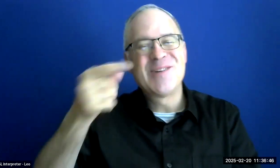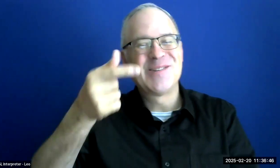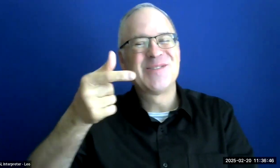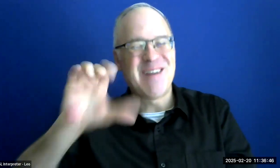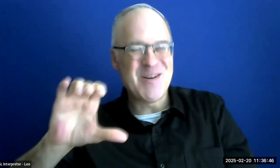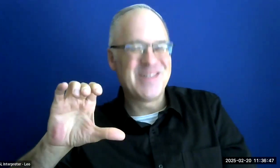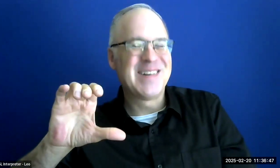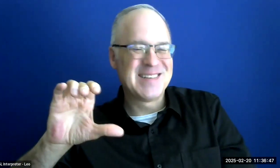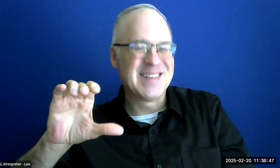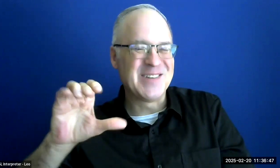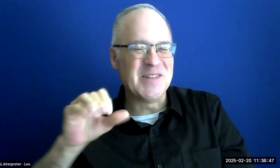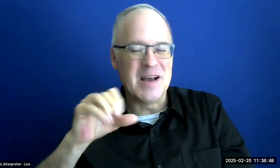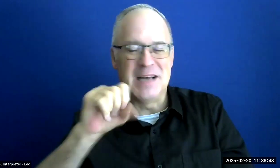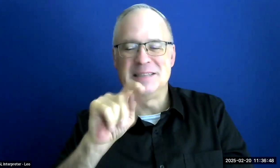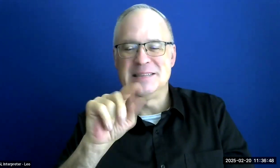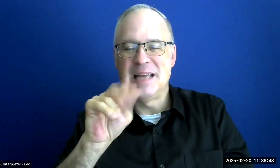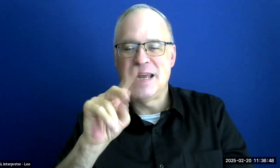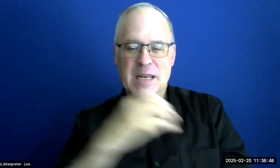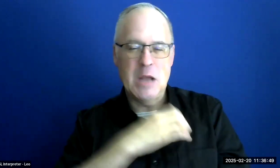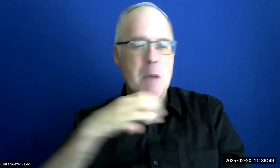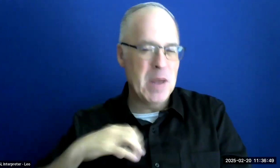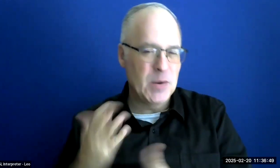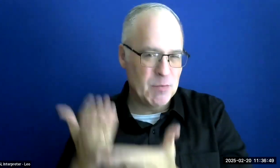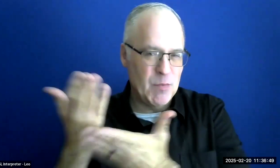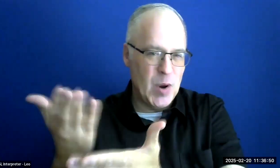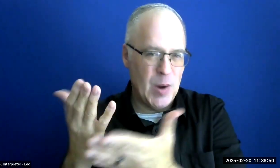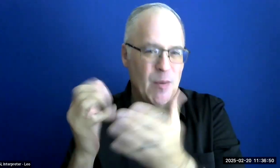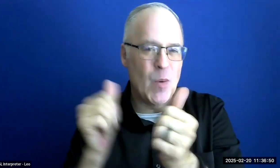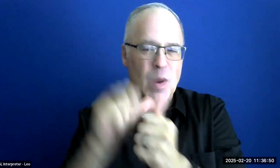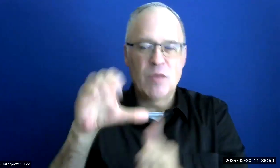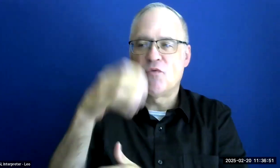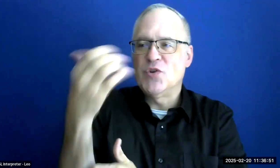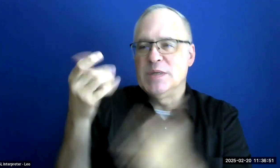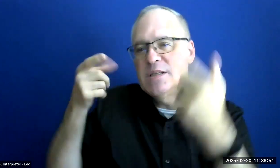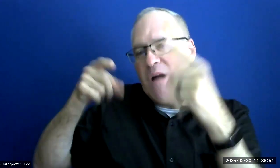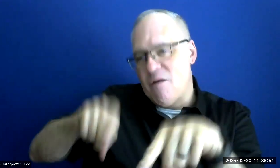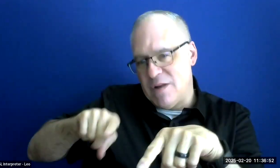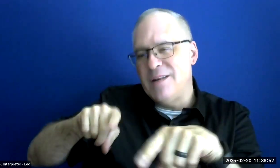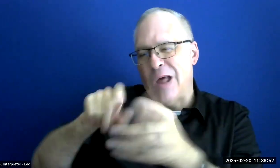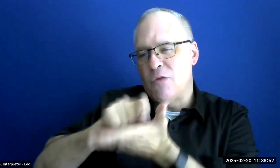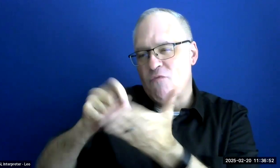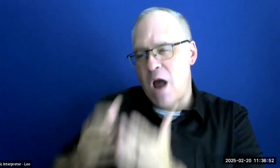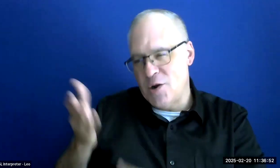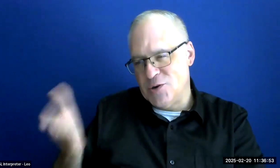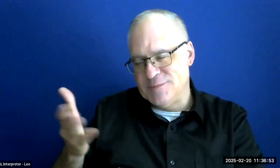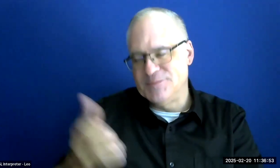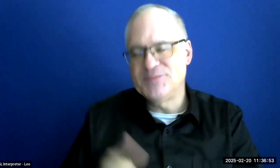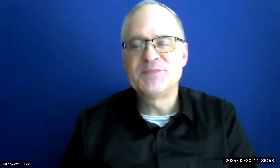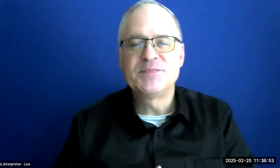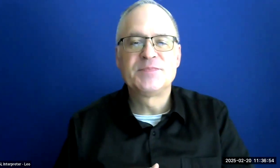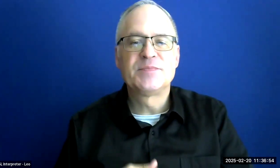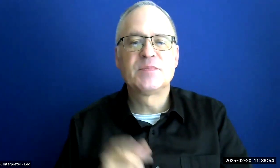committee and also previously through the Christmas covenant process called for